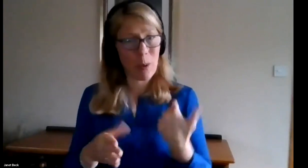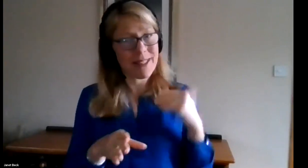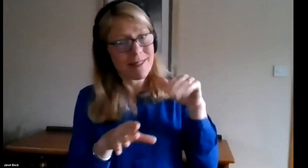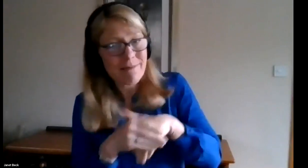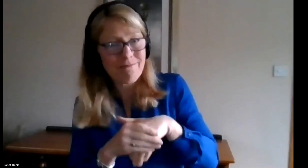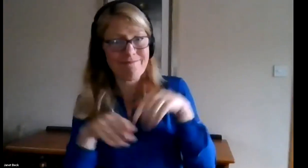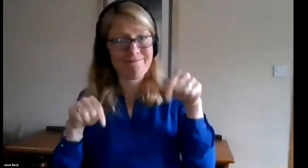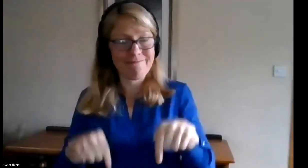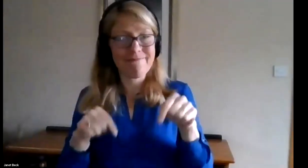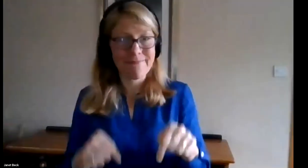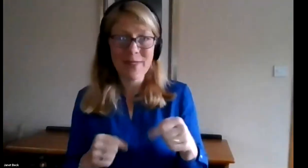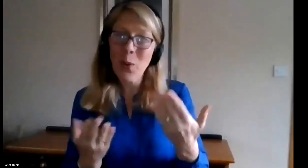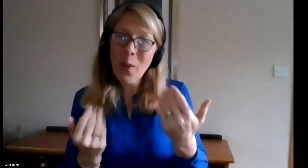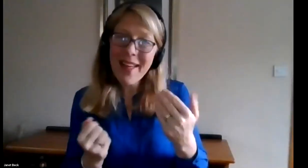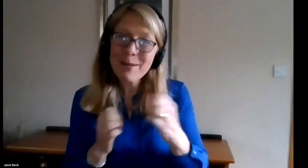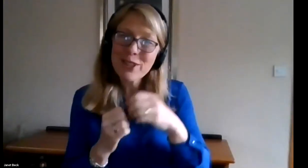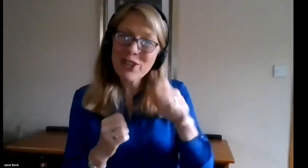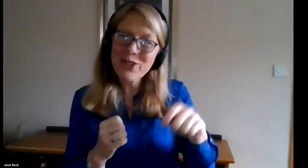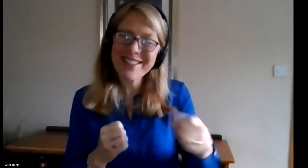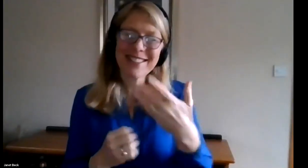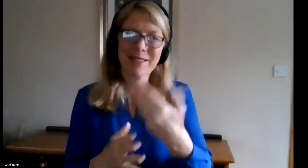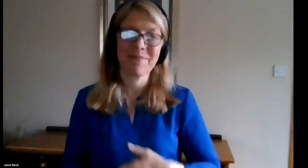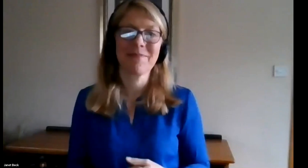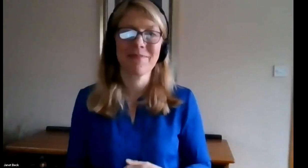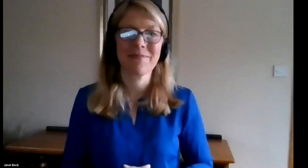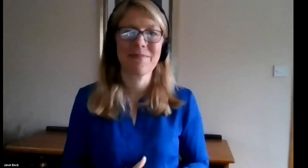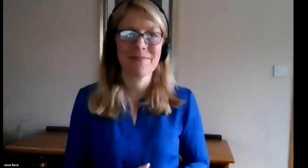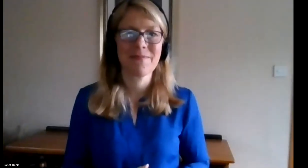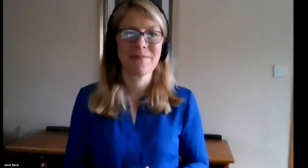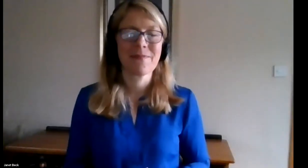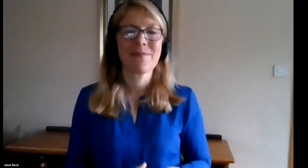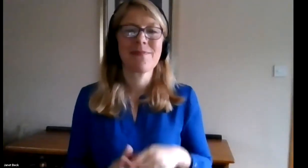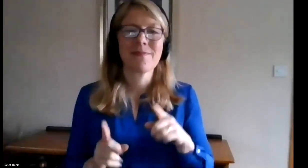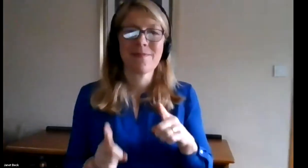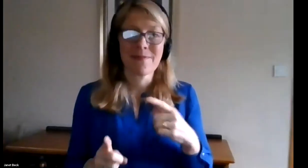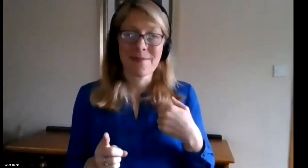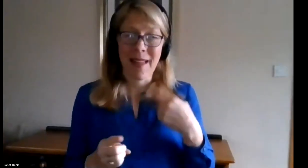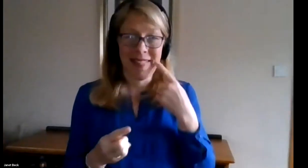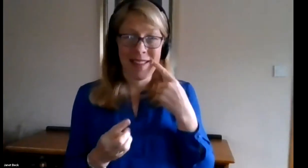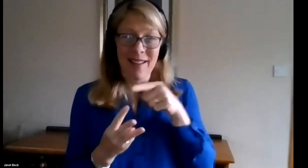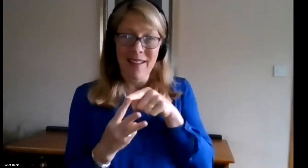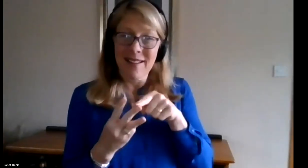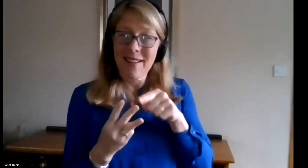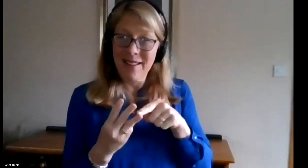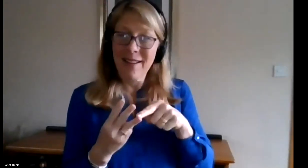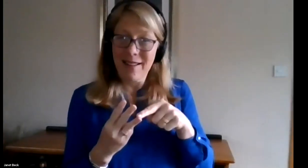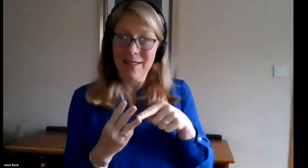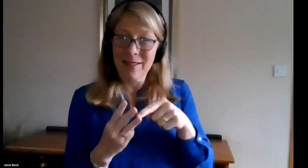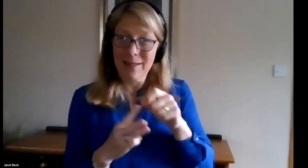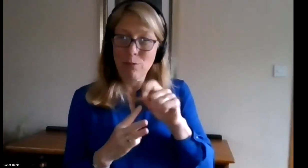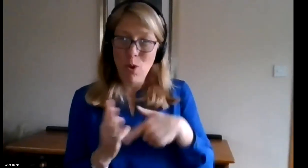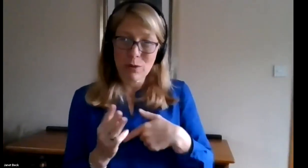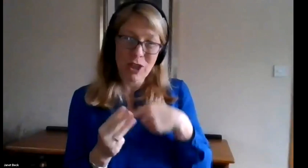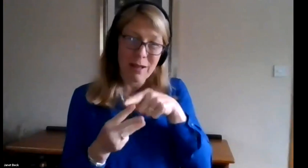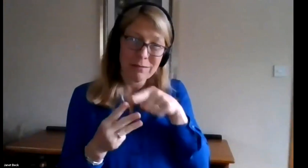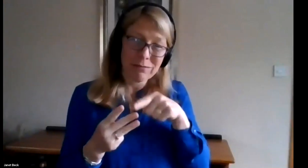new students to the program. I think all the projects of former students that were presented today by Kelly, Tamana,